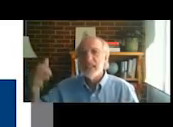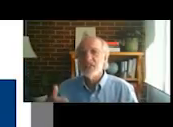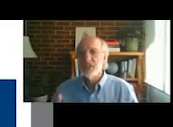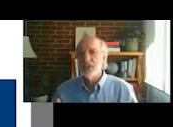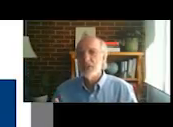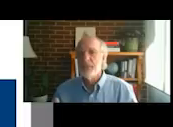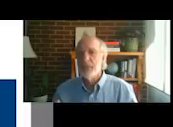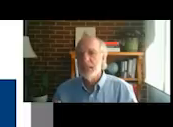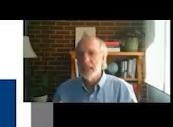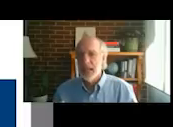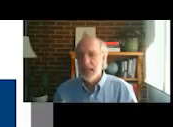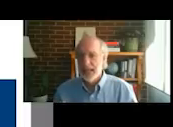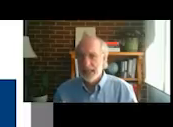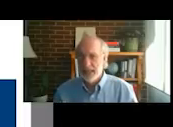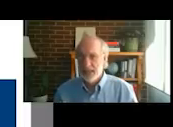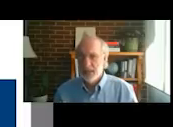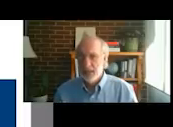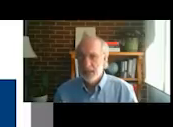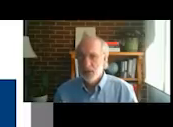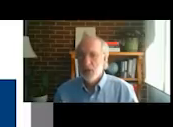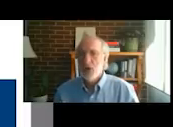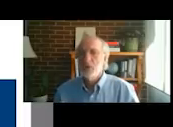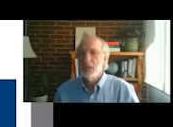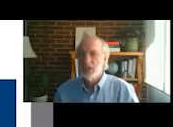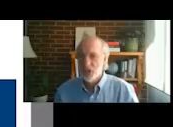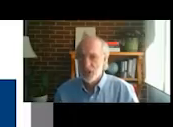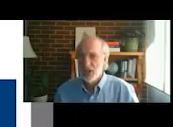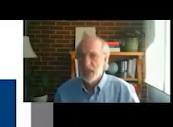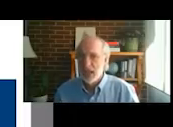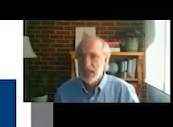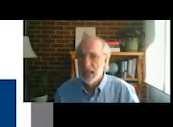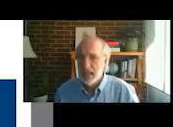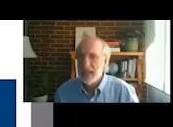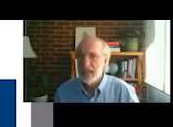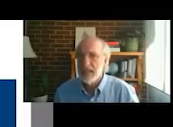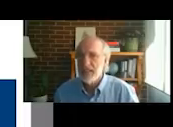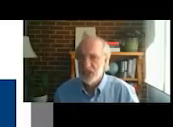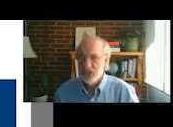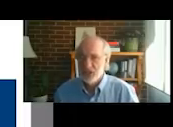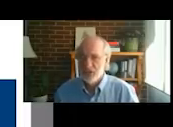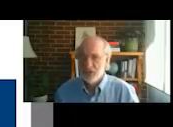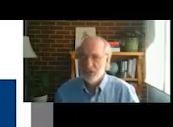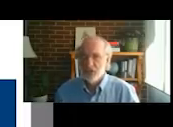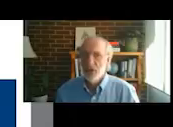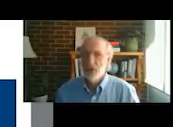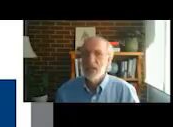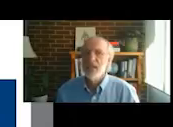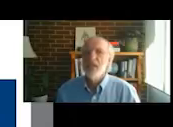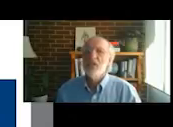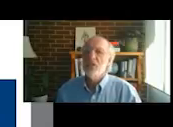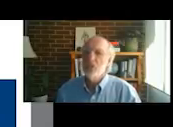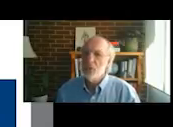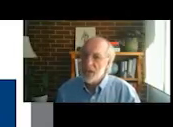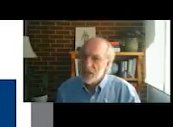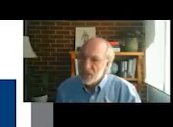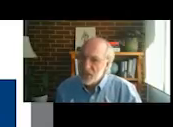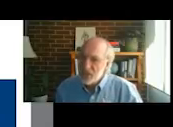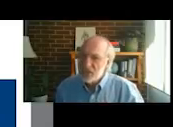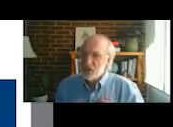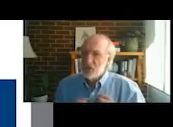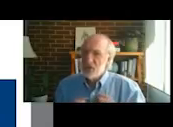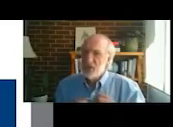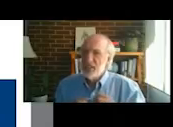seen. Signs that are at the midline are much easier, okay? So you want